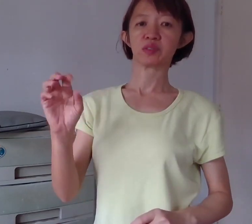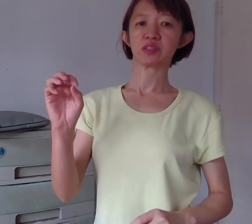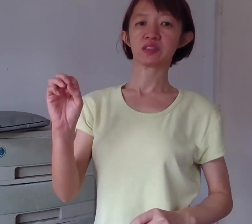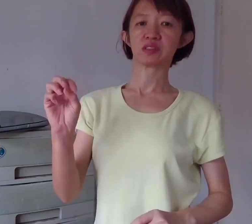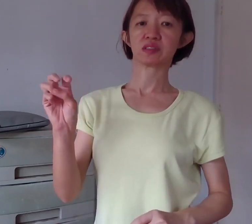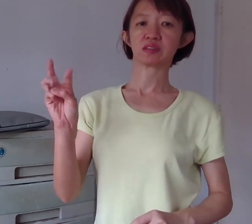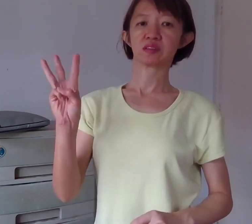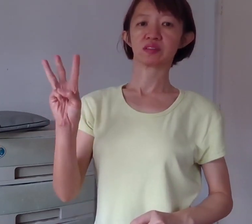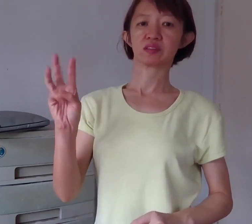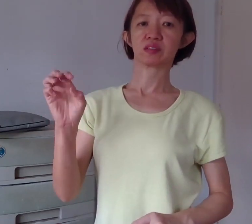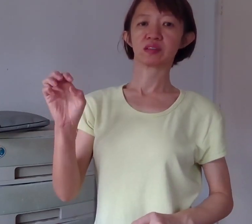flower